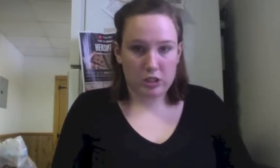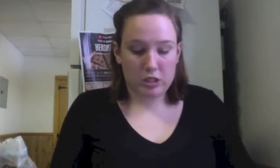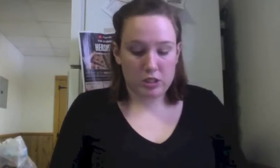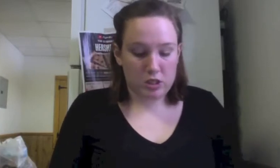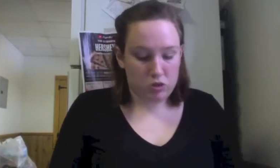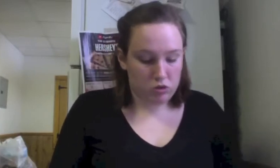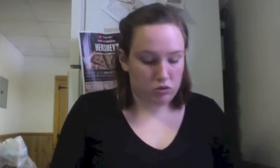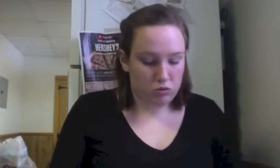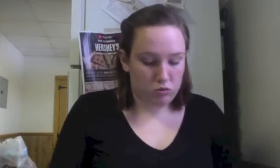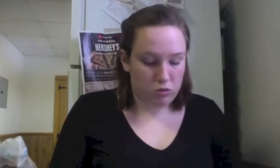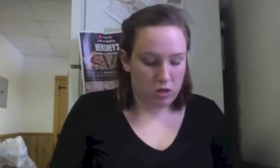fractions to,